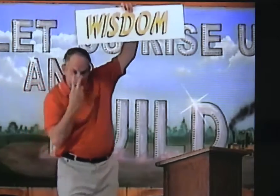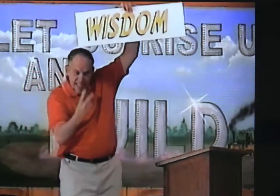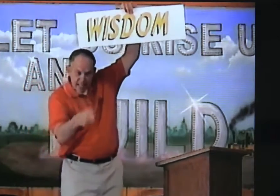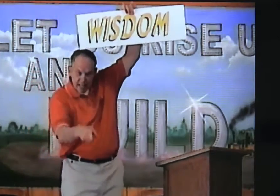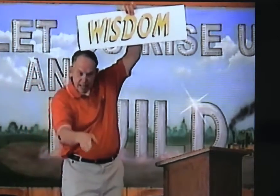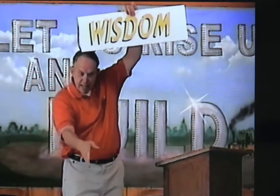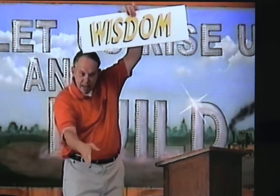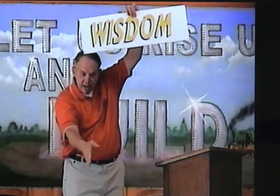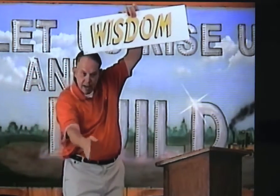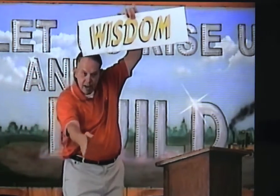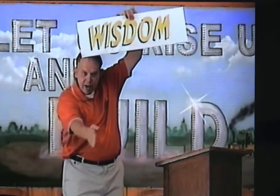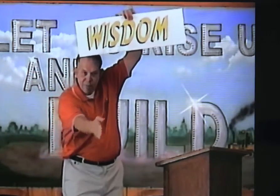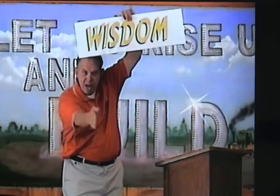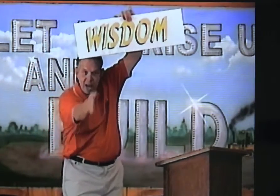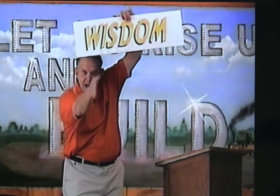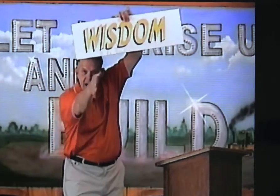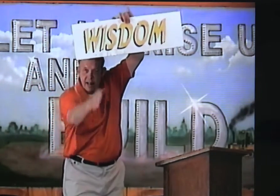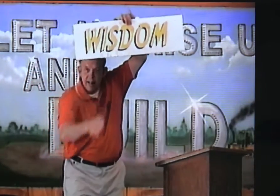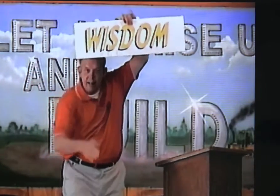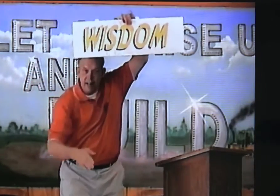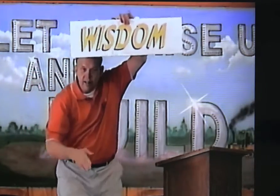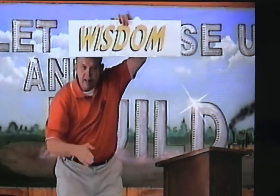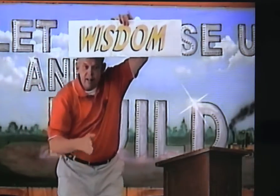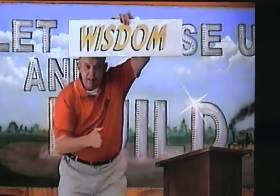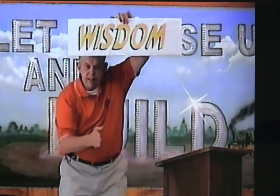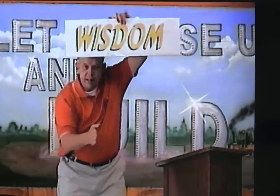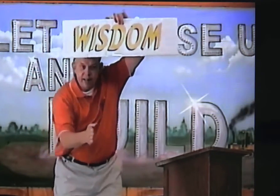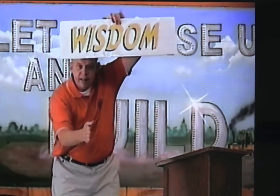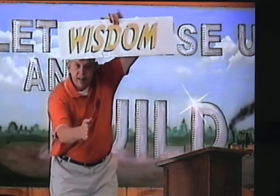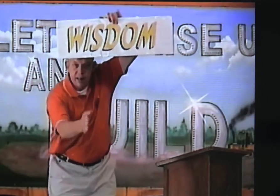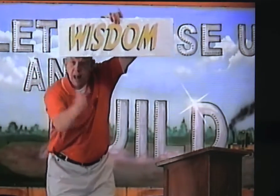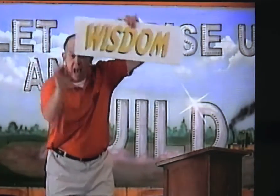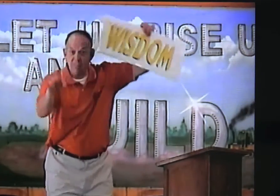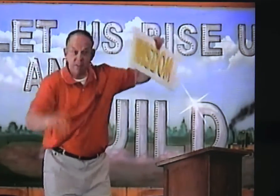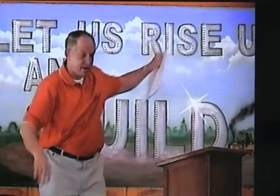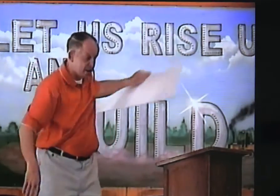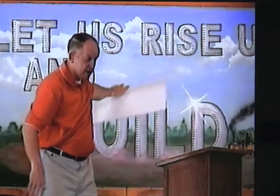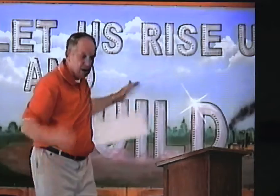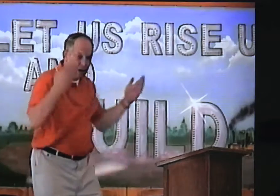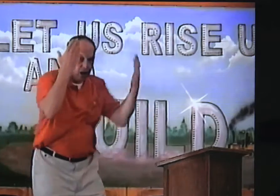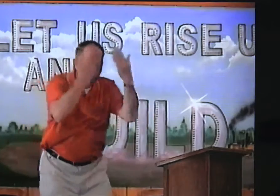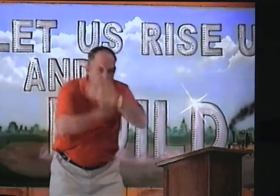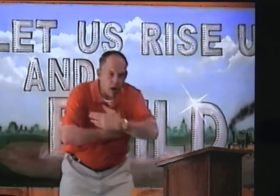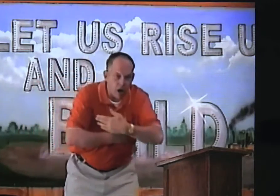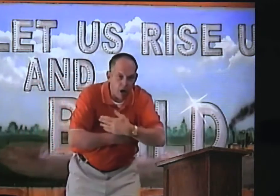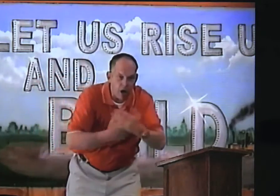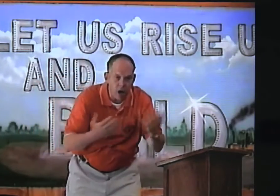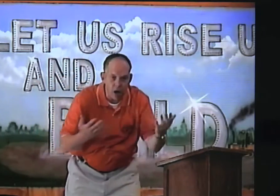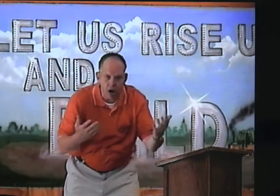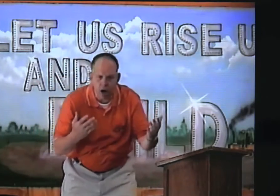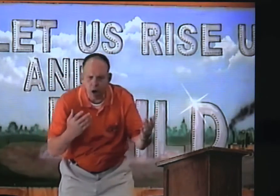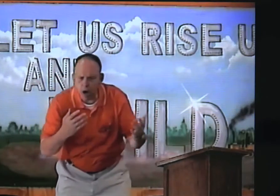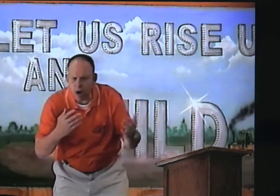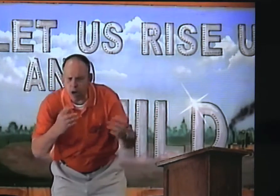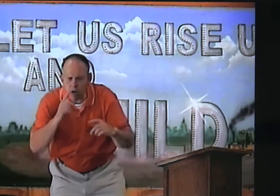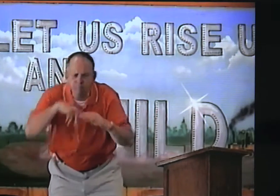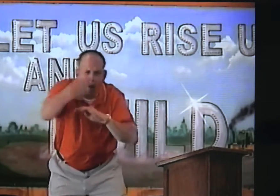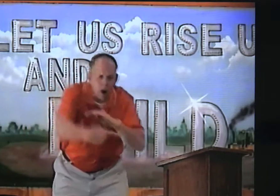shines like a light on your life. As you live day by day, you have light, you